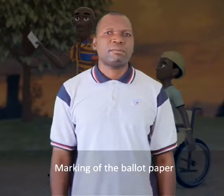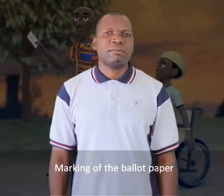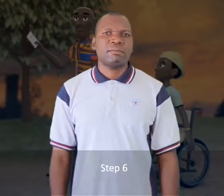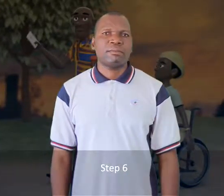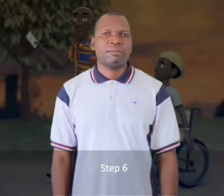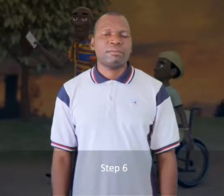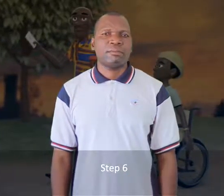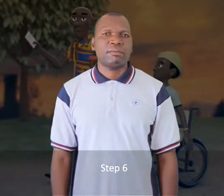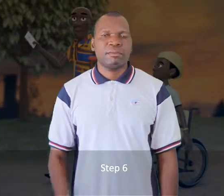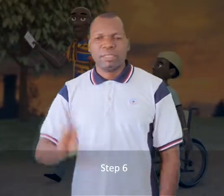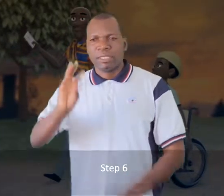Step 6.